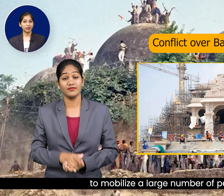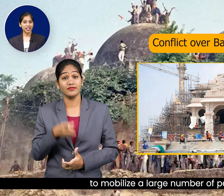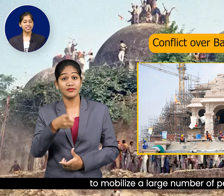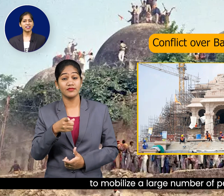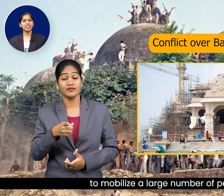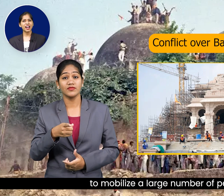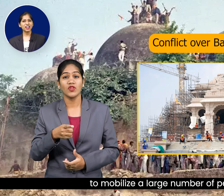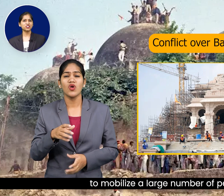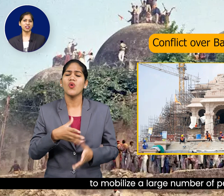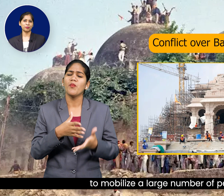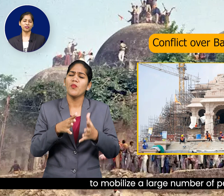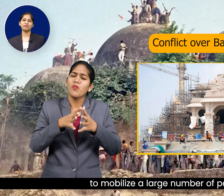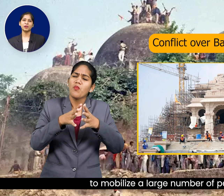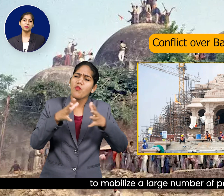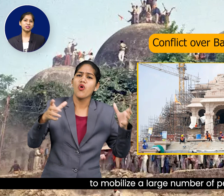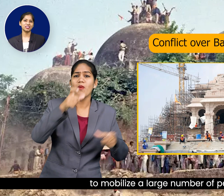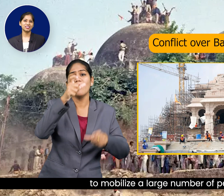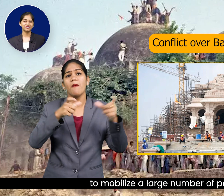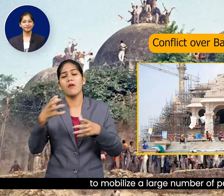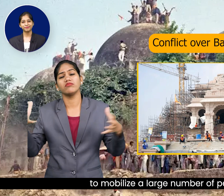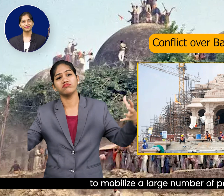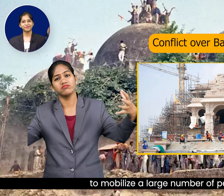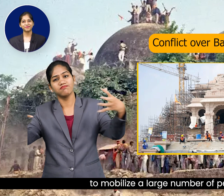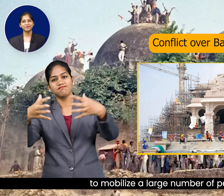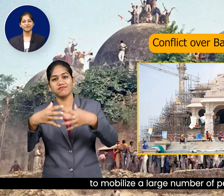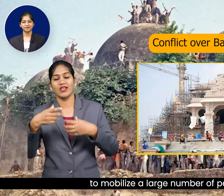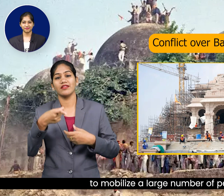To mobilize a large number of people.